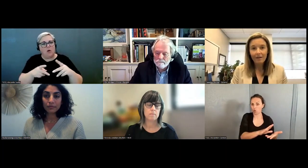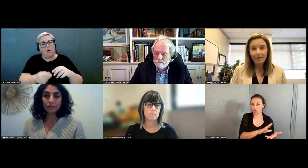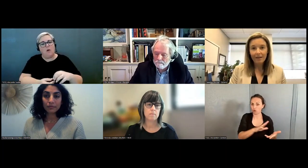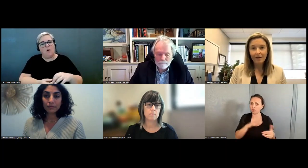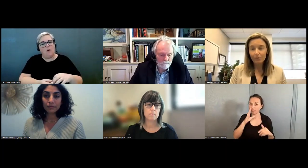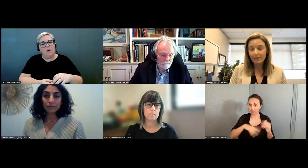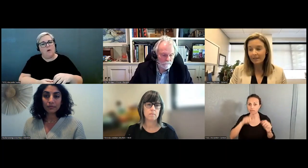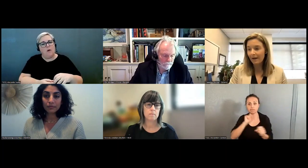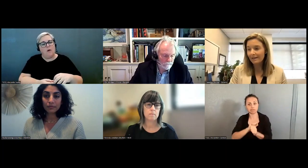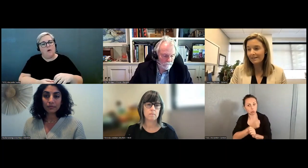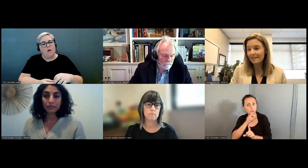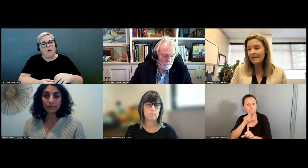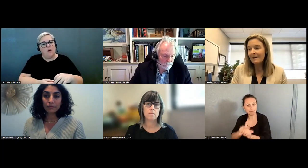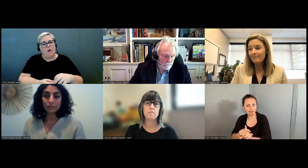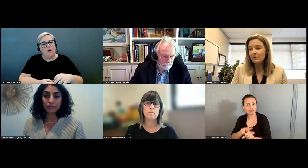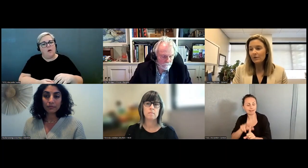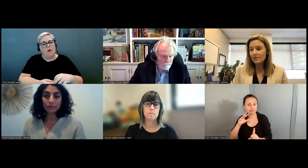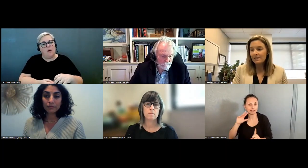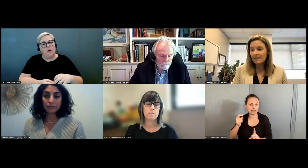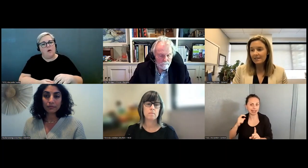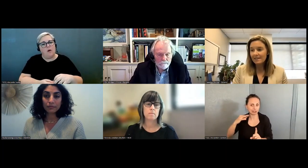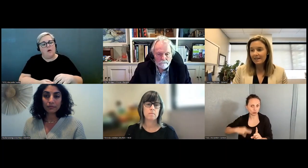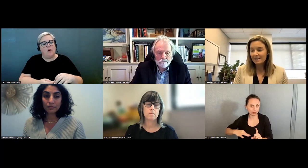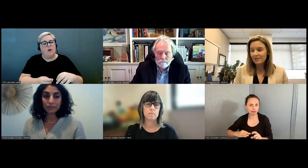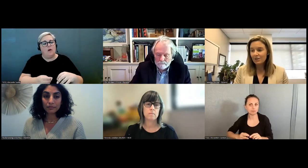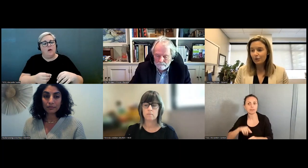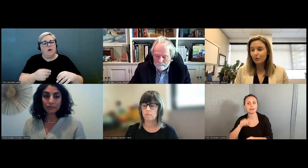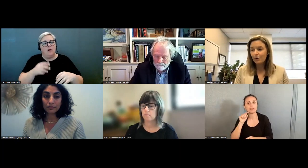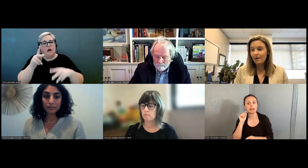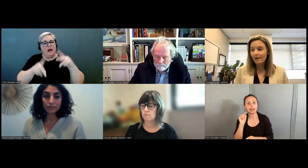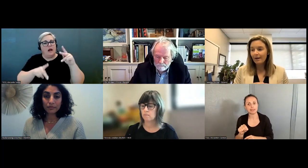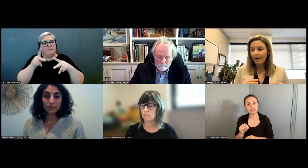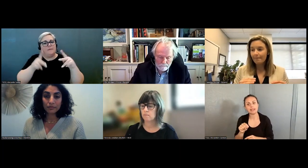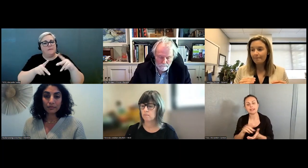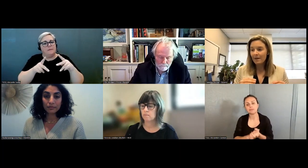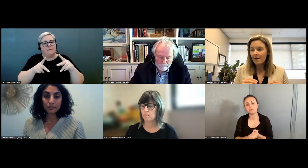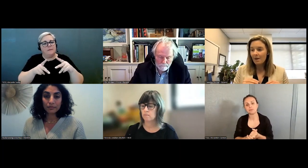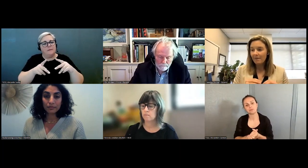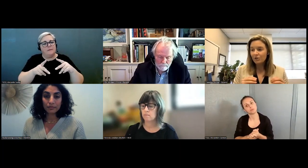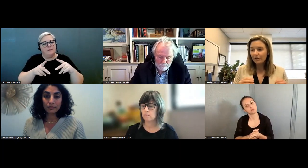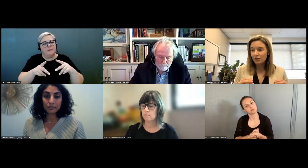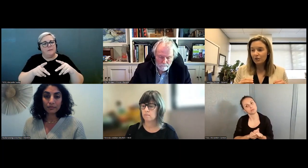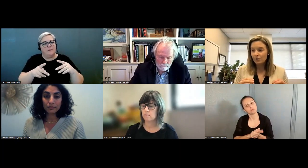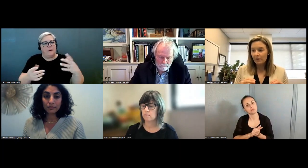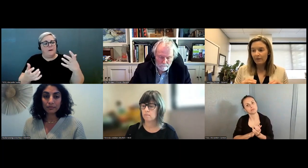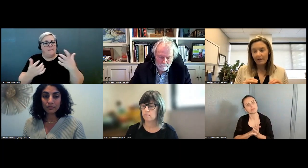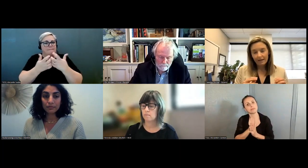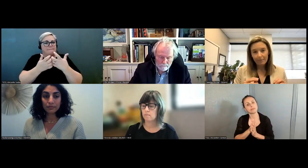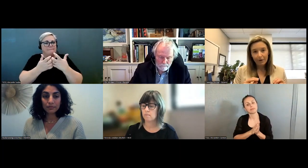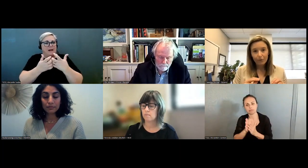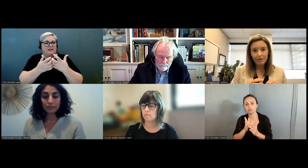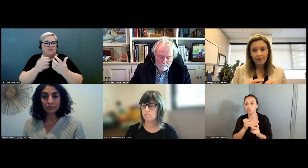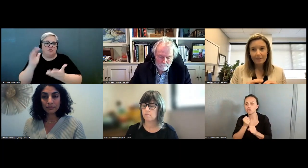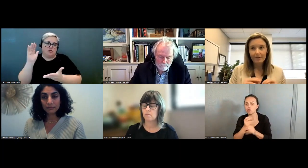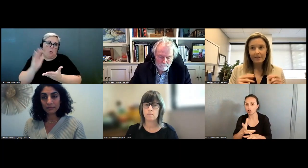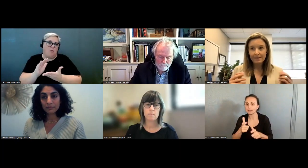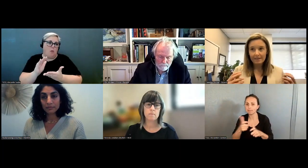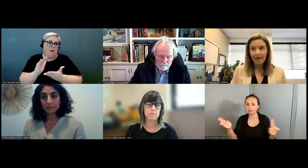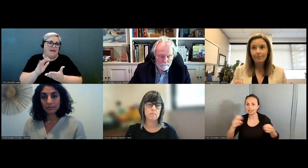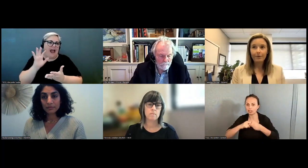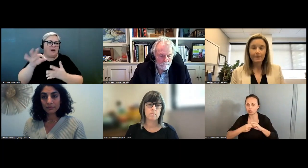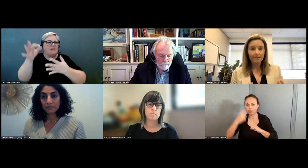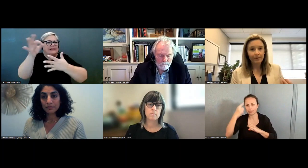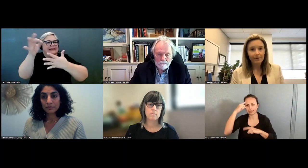than you would expect. And so this gets to major issues with thinking about some